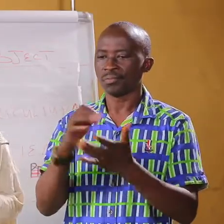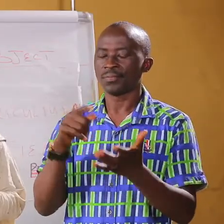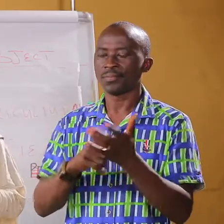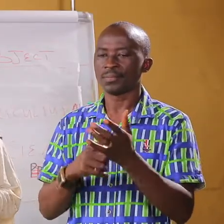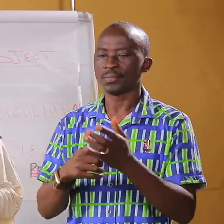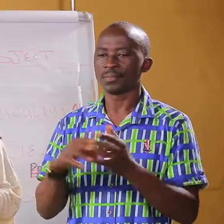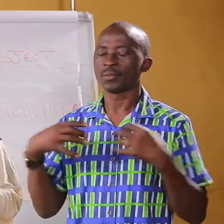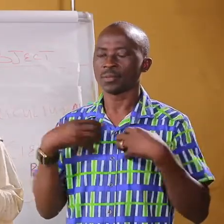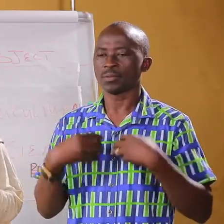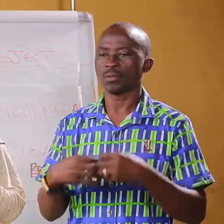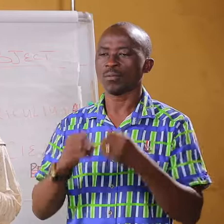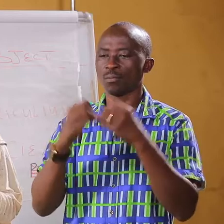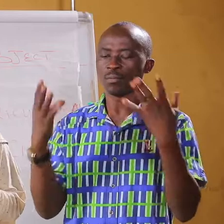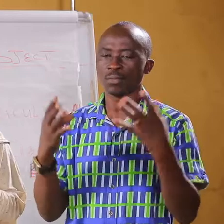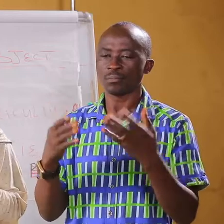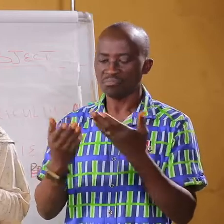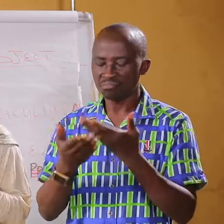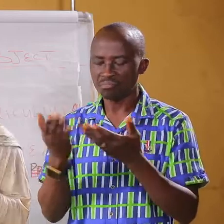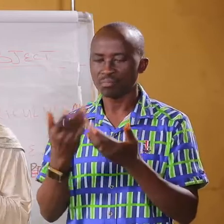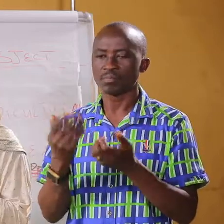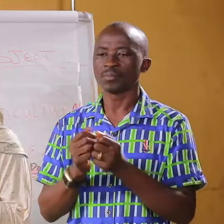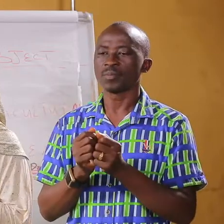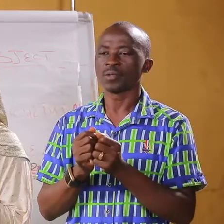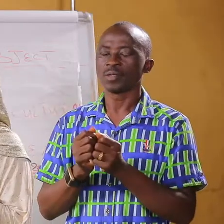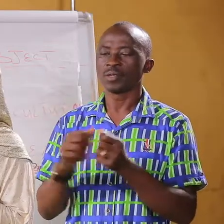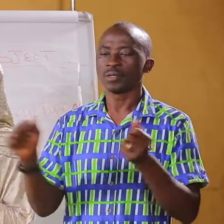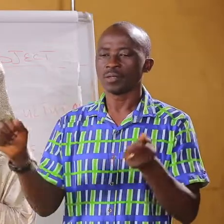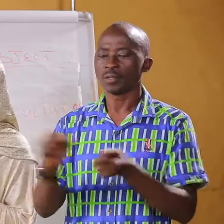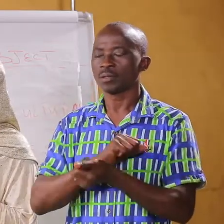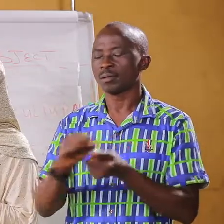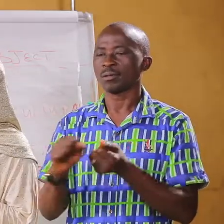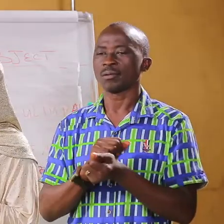many animals there, they can easily